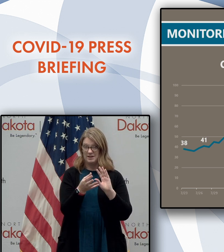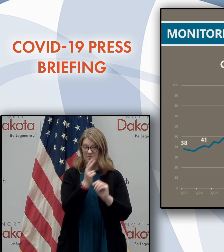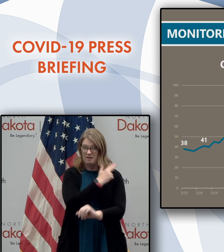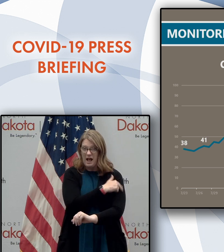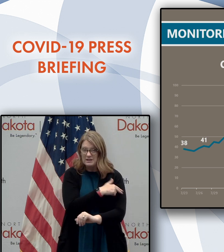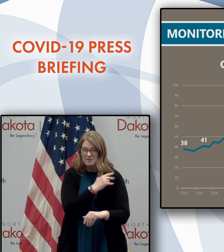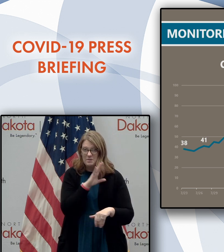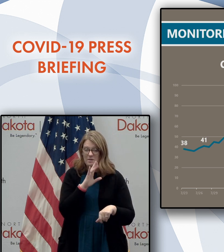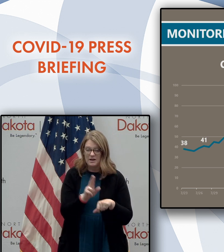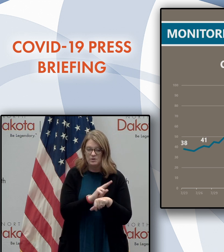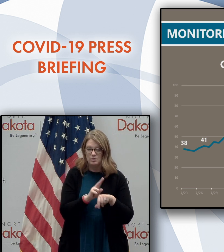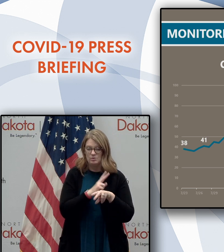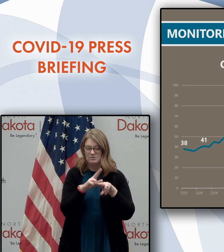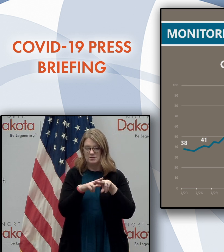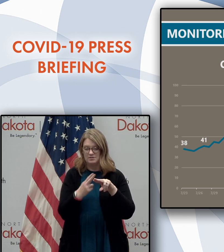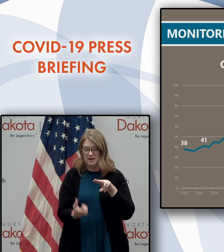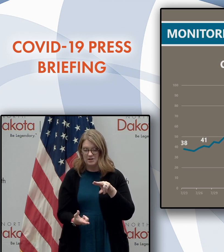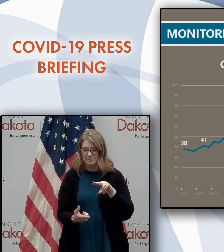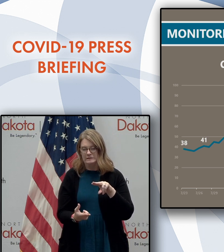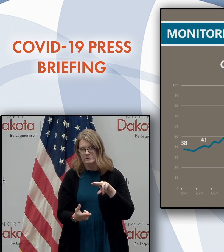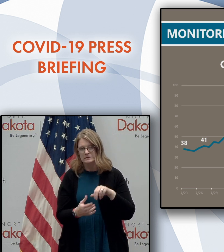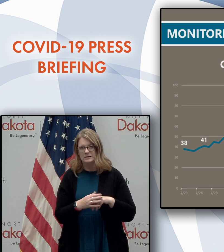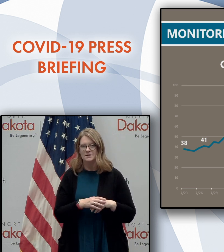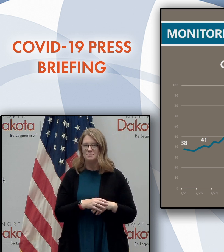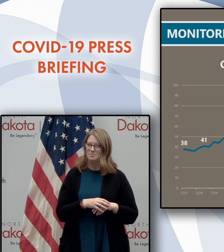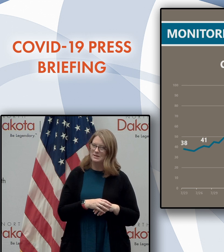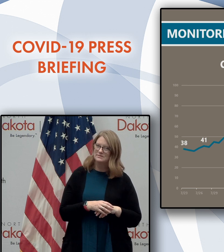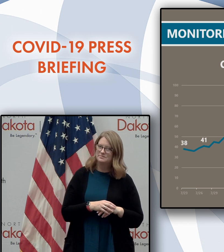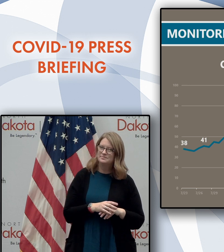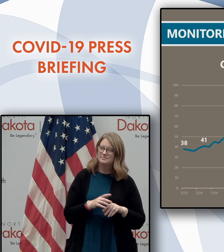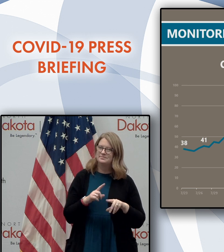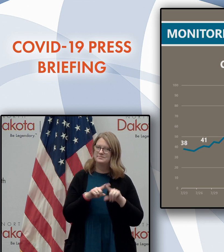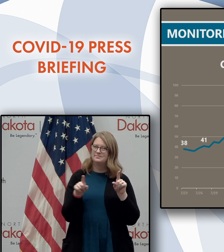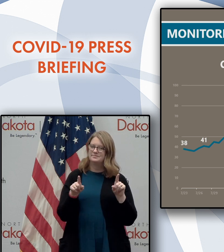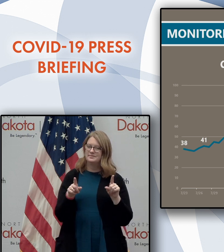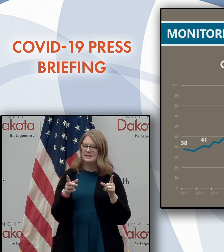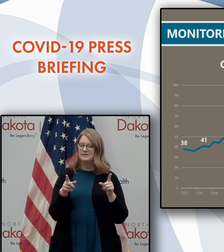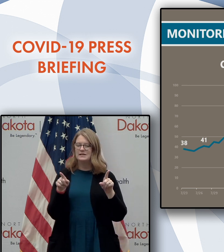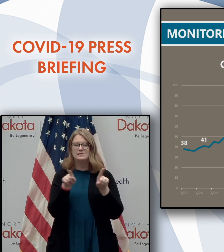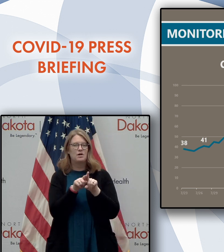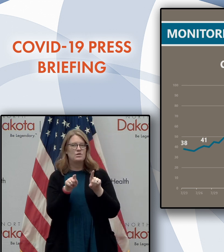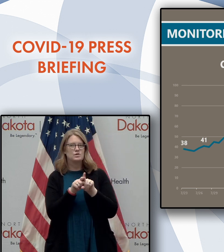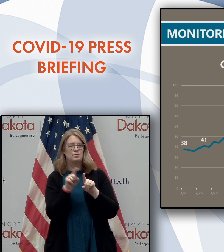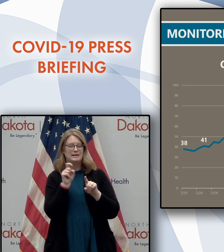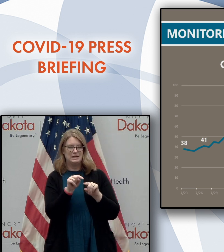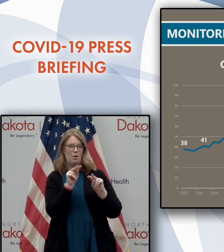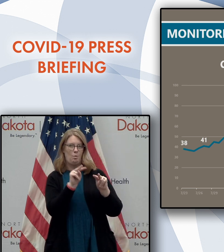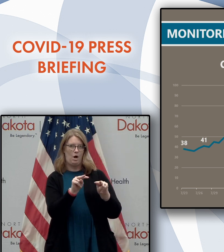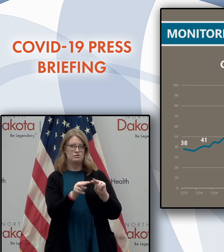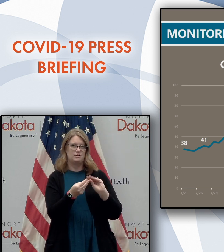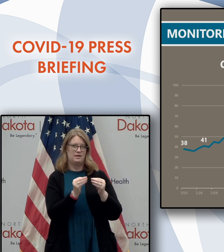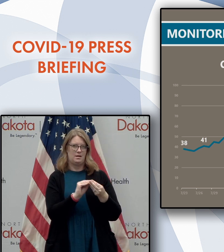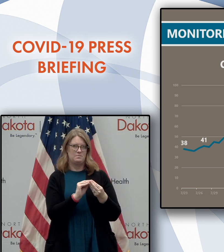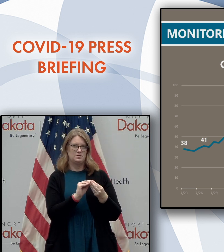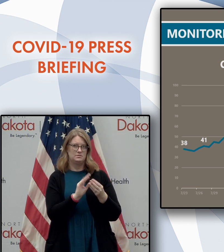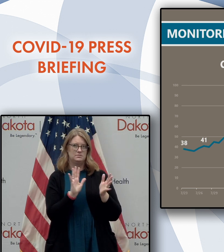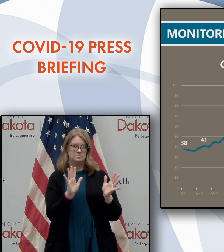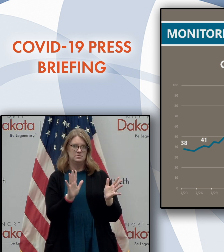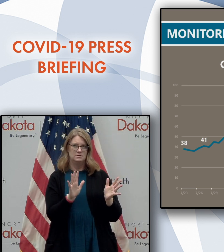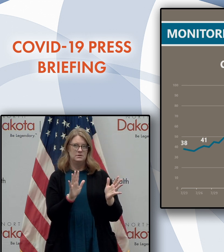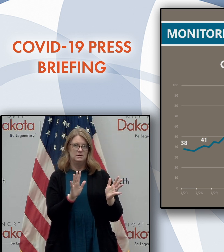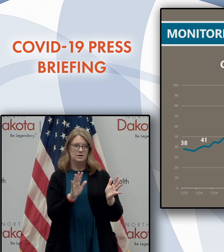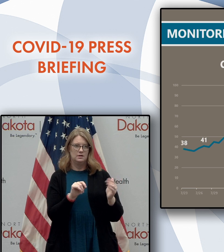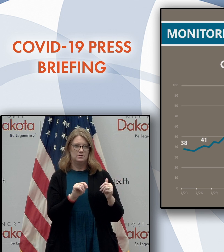it is a important factor for us to consider and take a look at. But again, we want